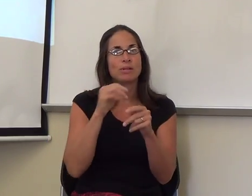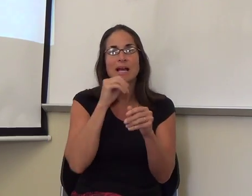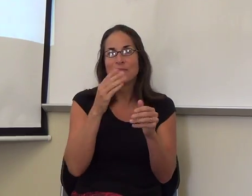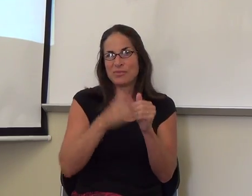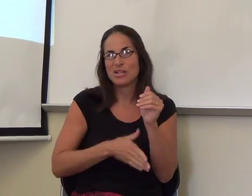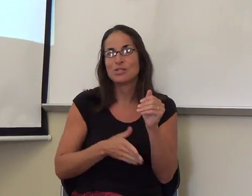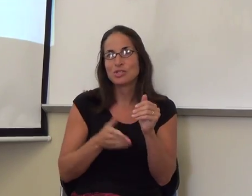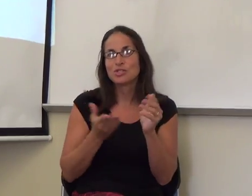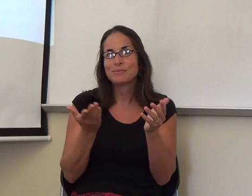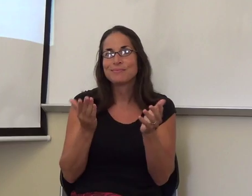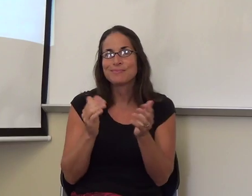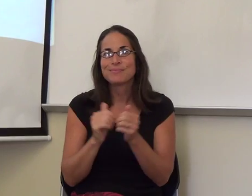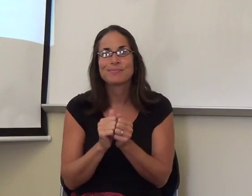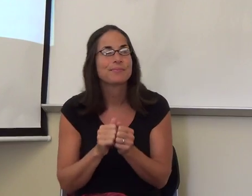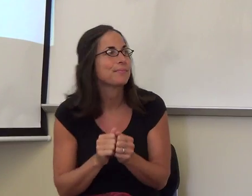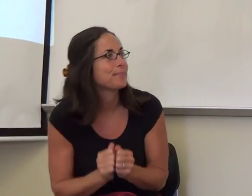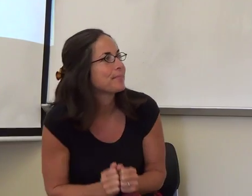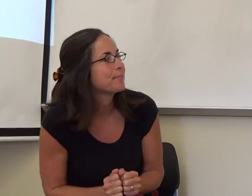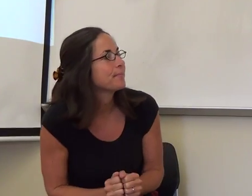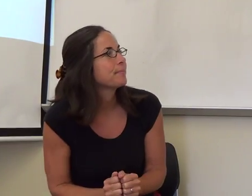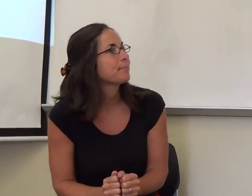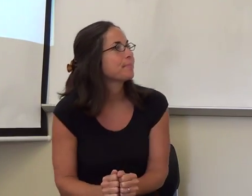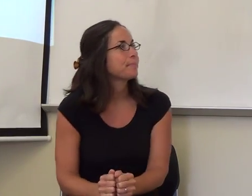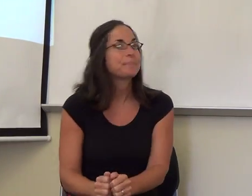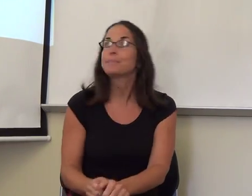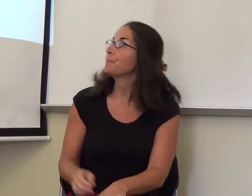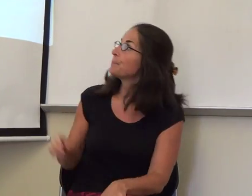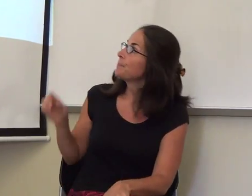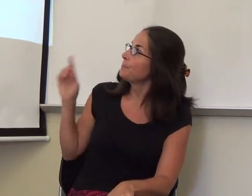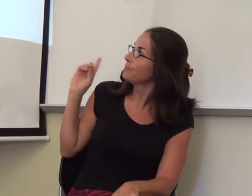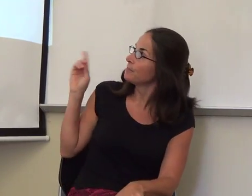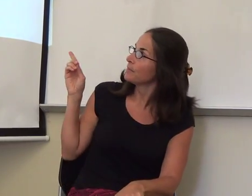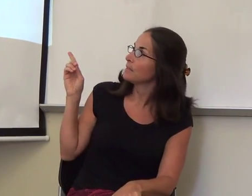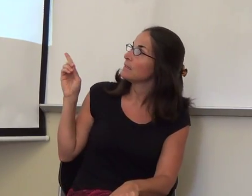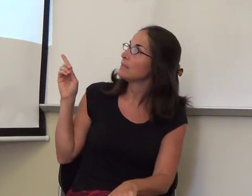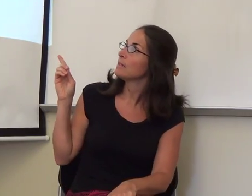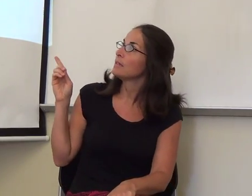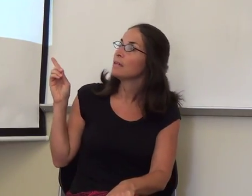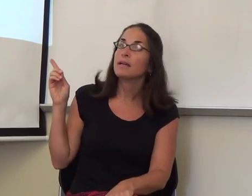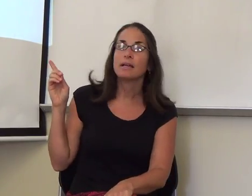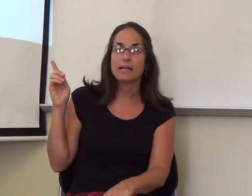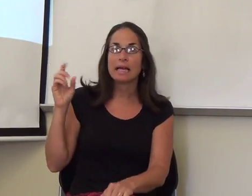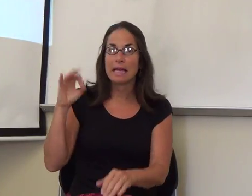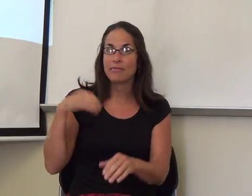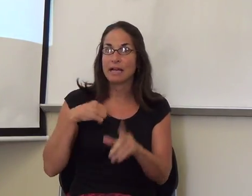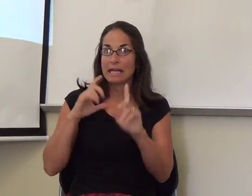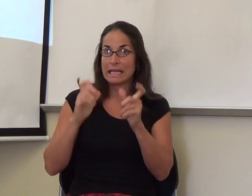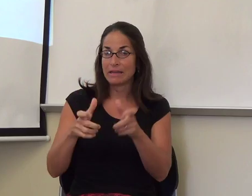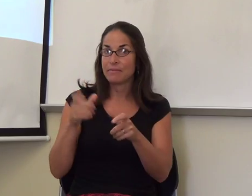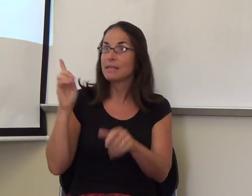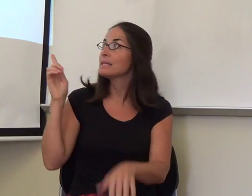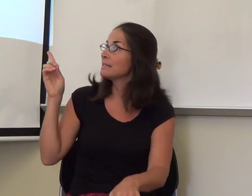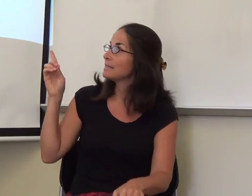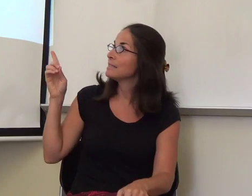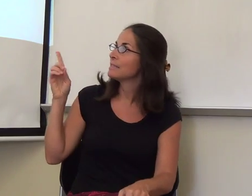Well, Yeah. This usually, when I give this, people look at this and say, what?